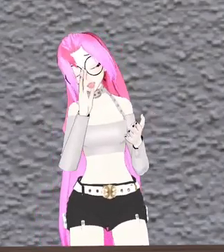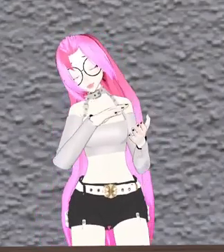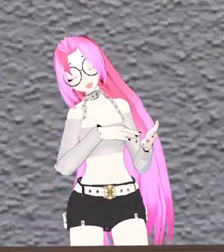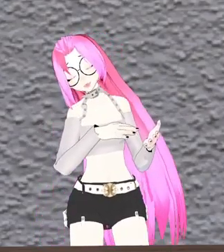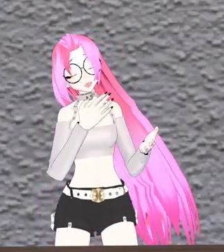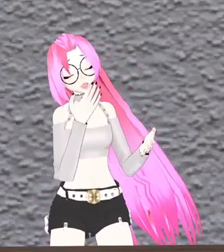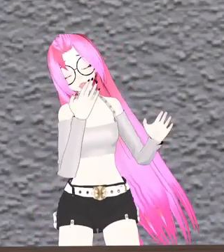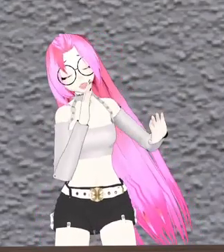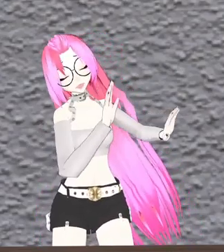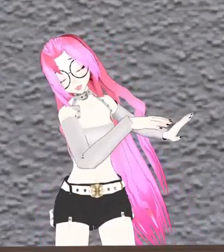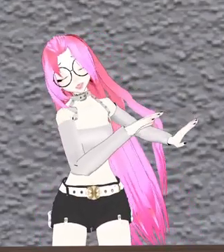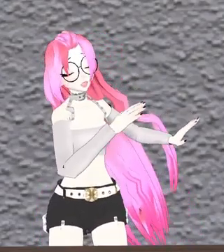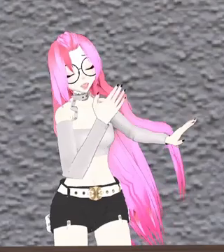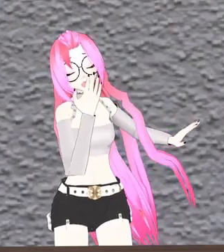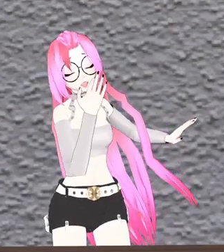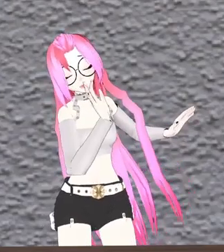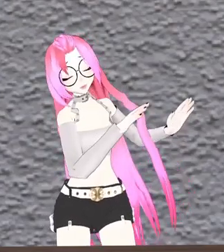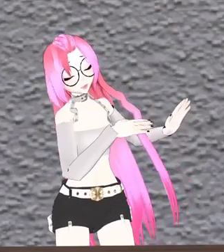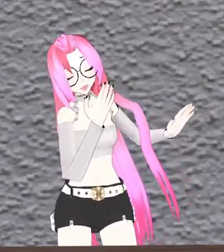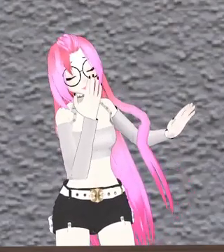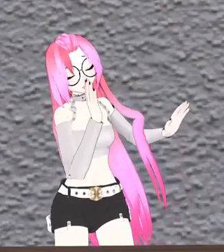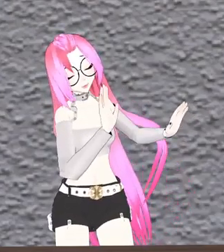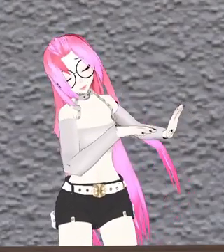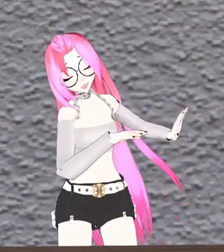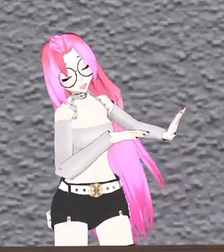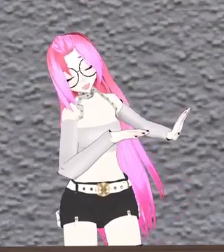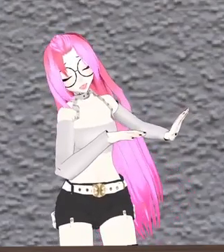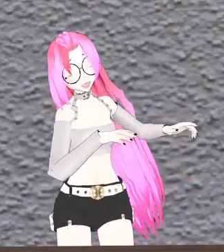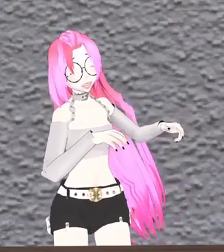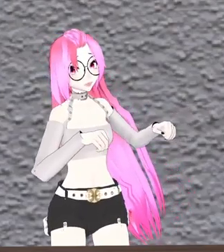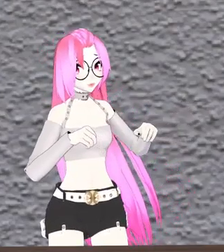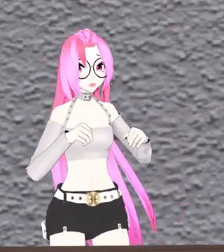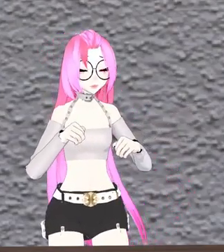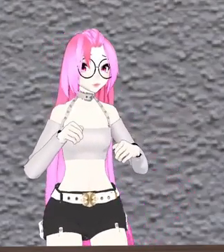like, you don't want it. You're turning it away. Bad. Bad.